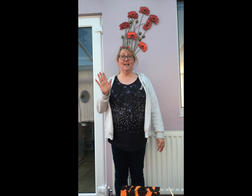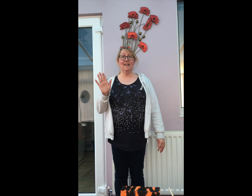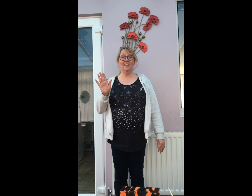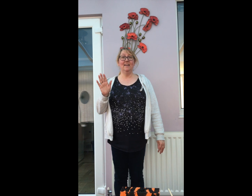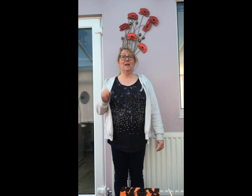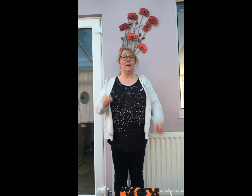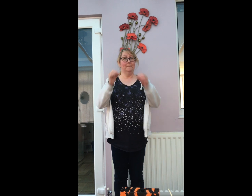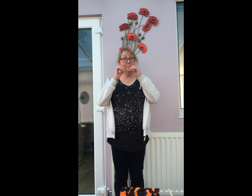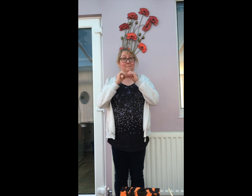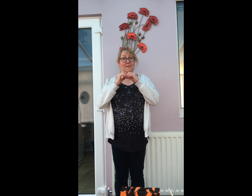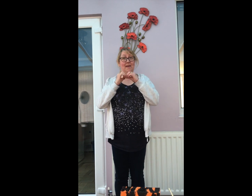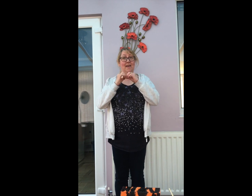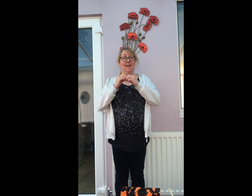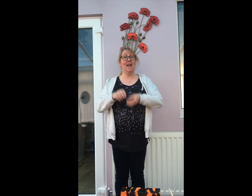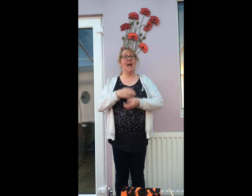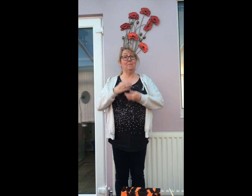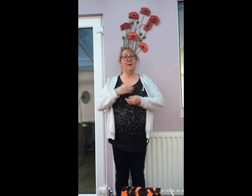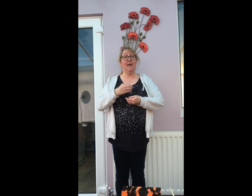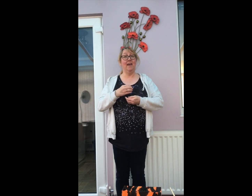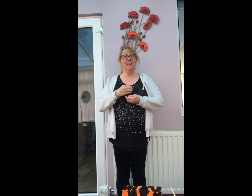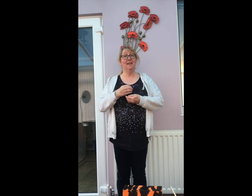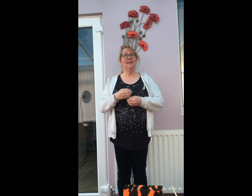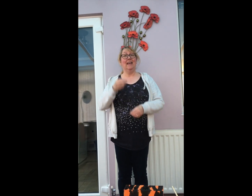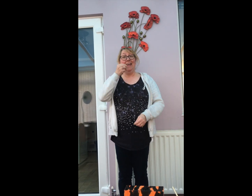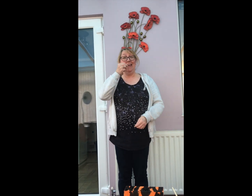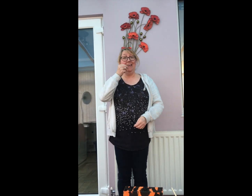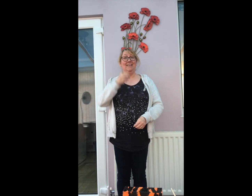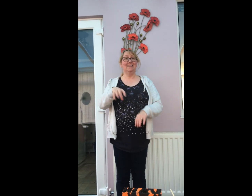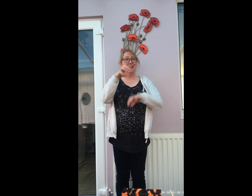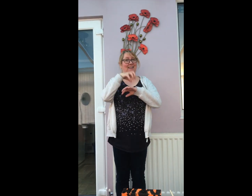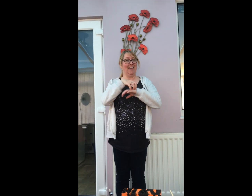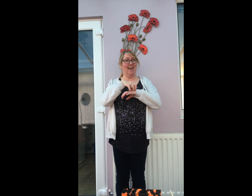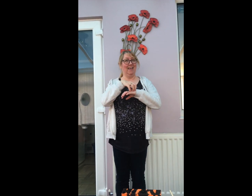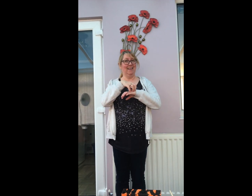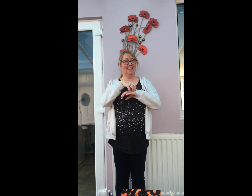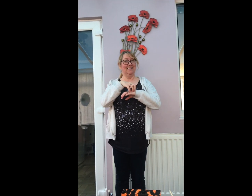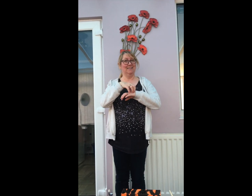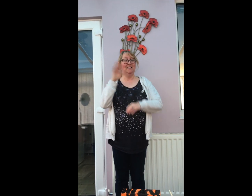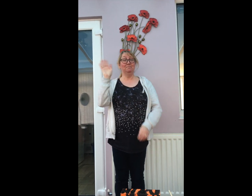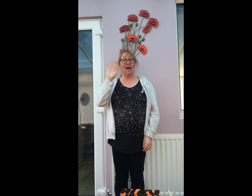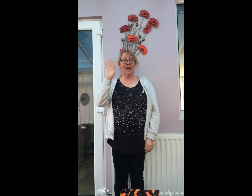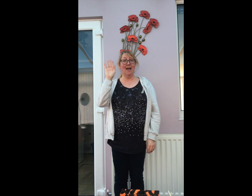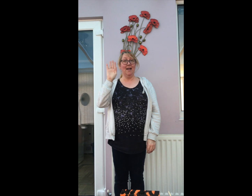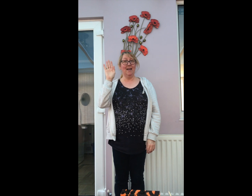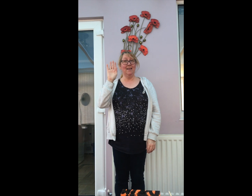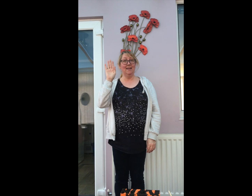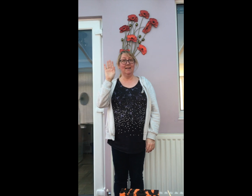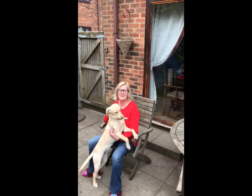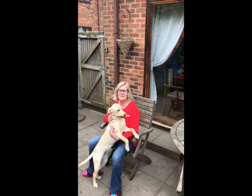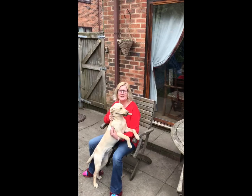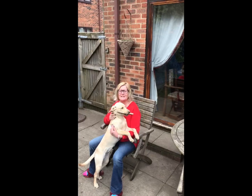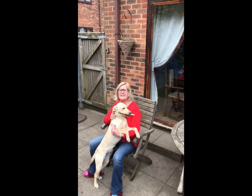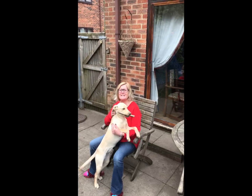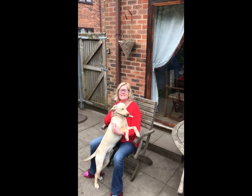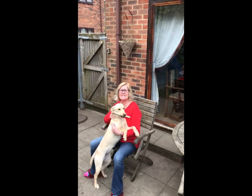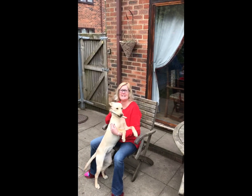Hi! Be happy, eat cake. Bye! Everybody, this is a